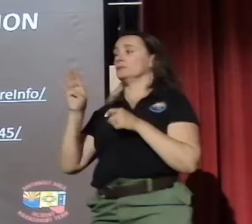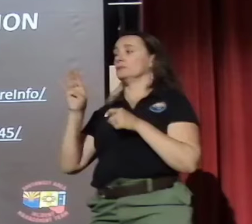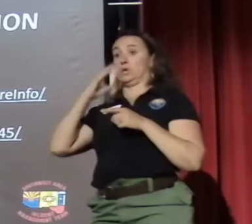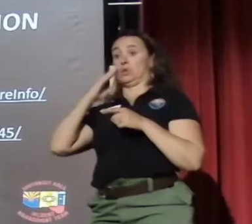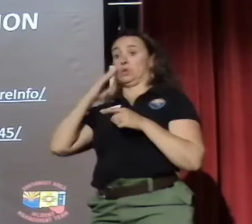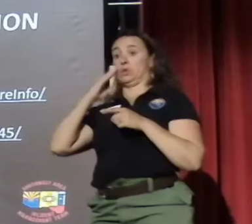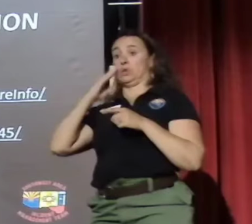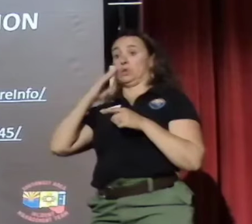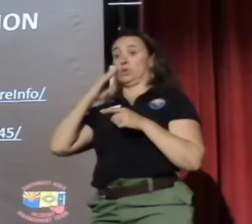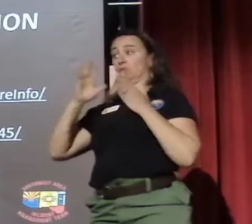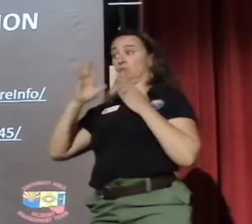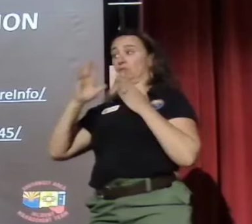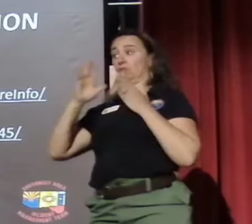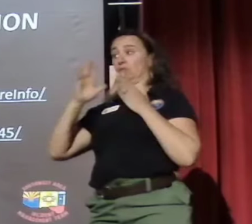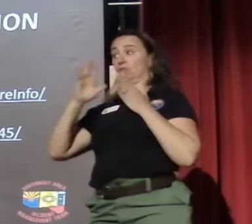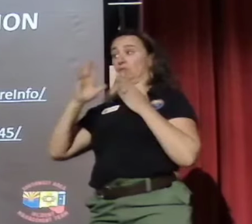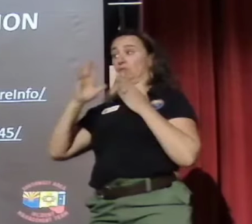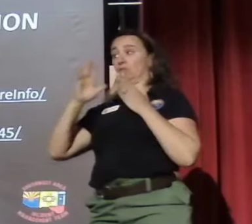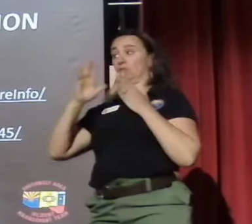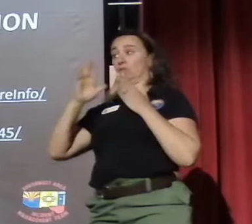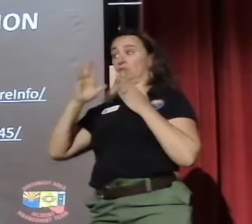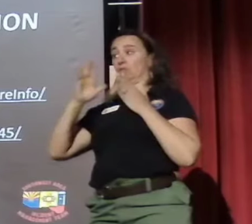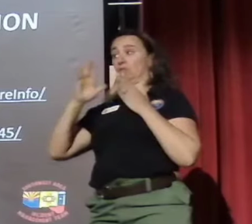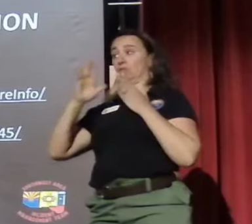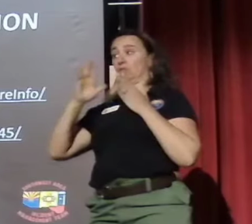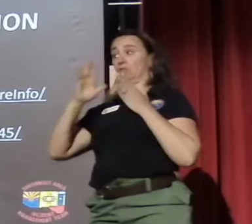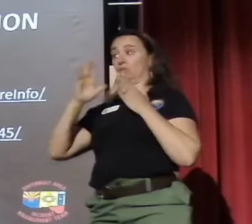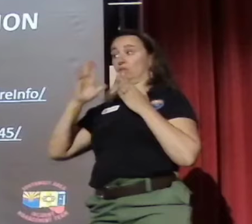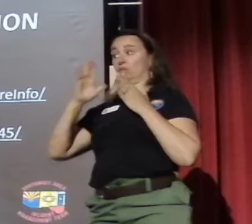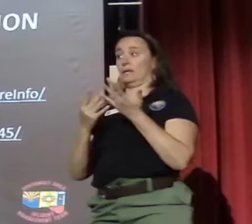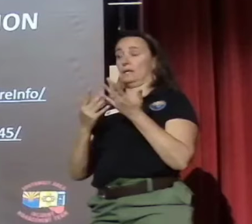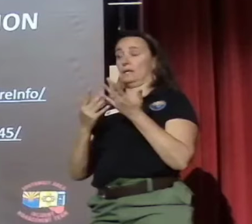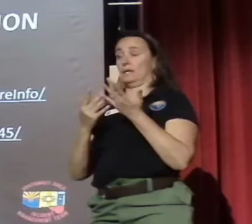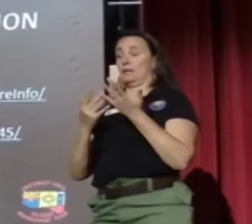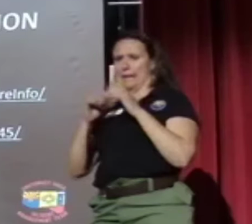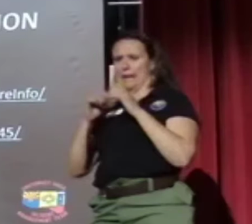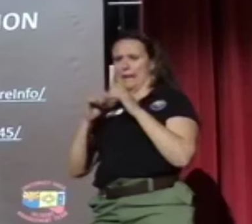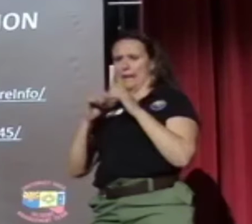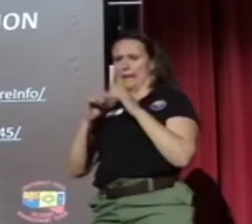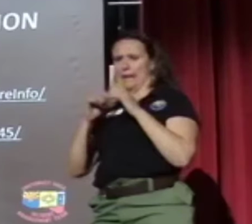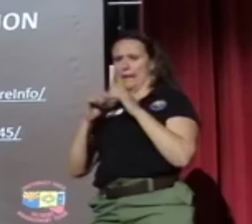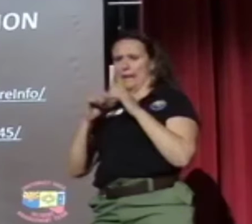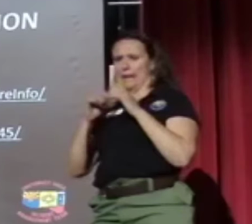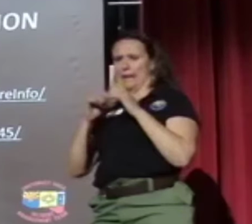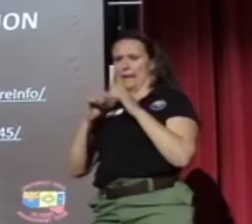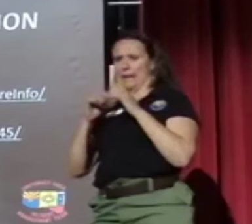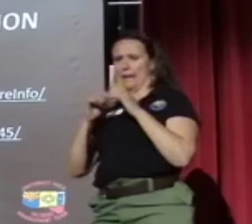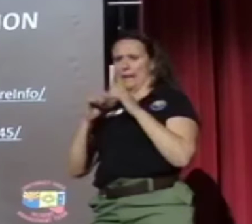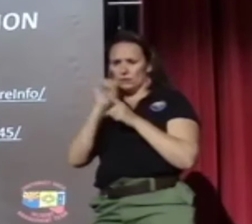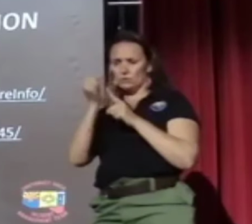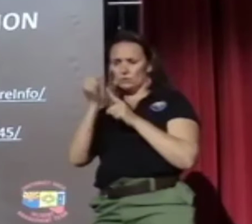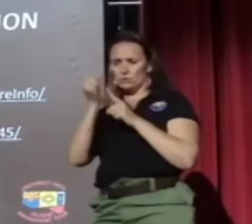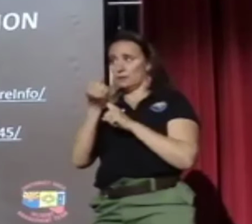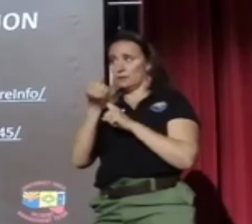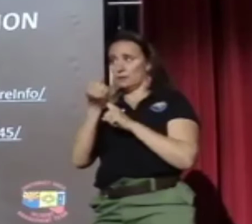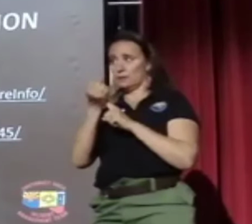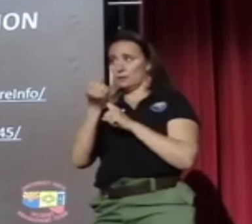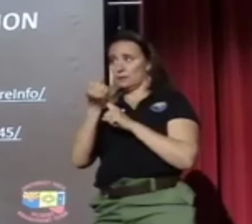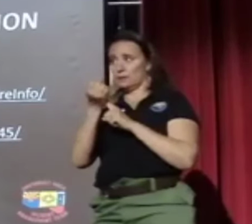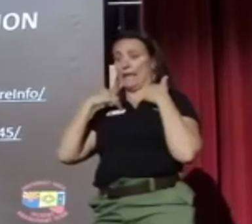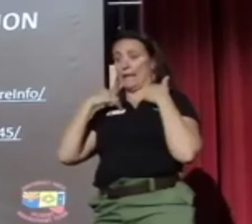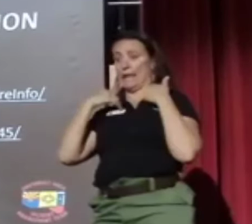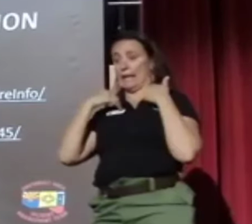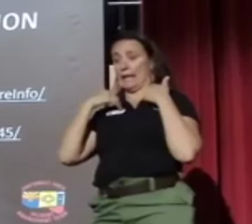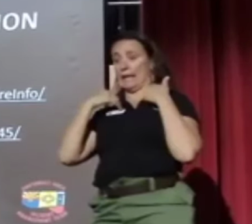know about the fire, and knowing what you're doing to mitigate that situation, do you have a risk